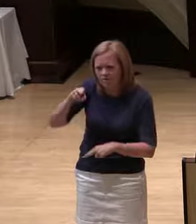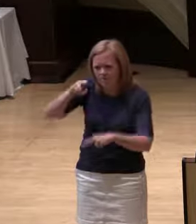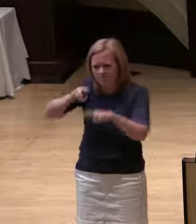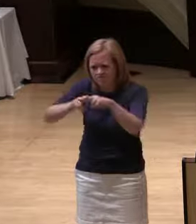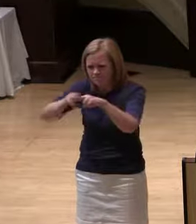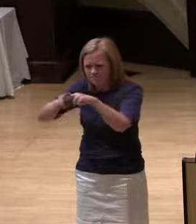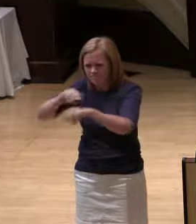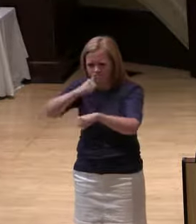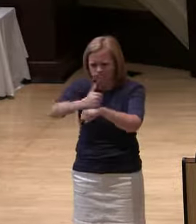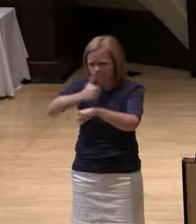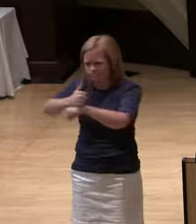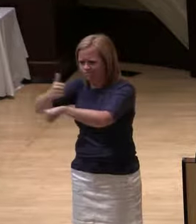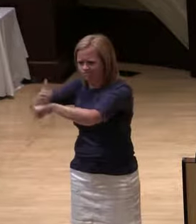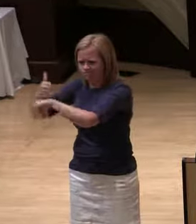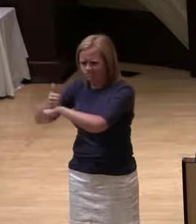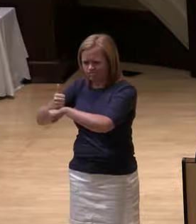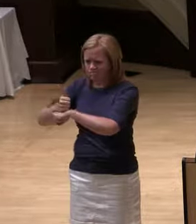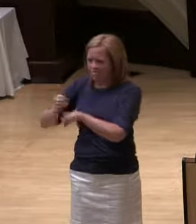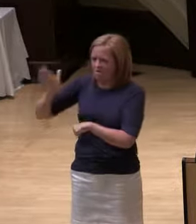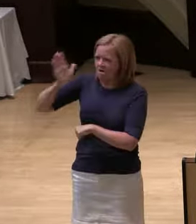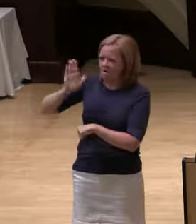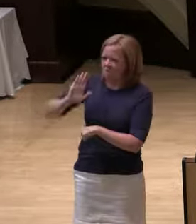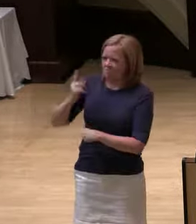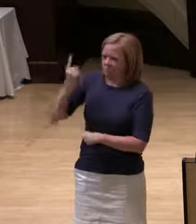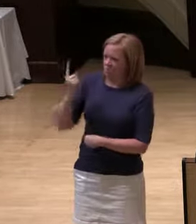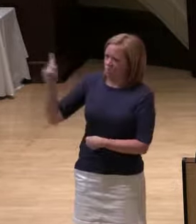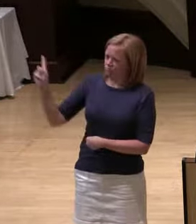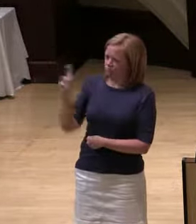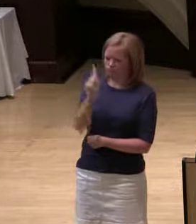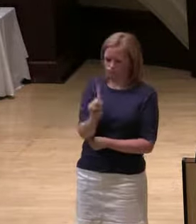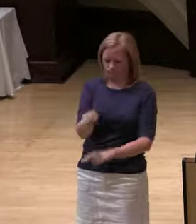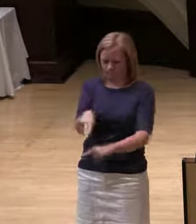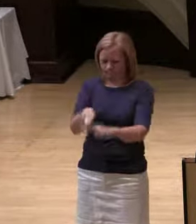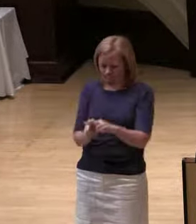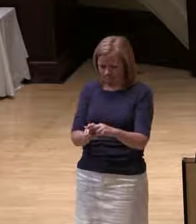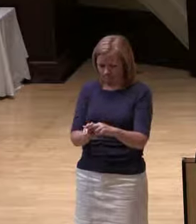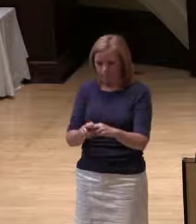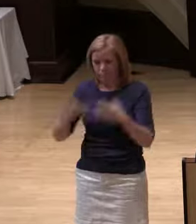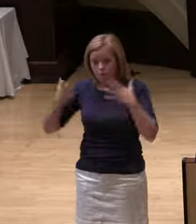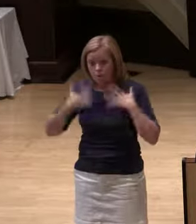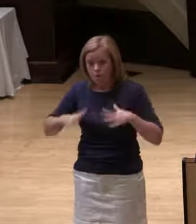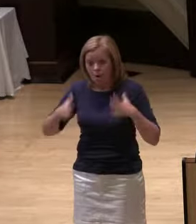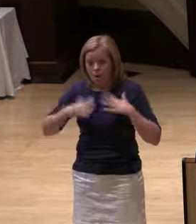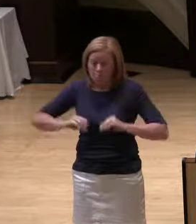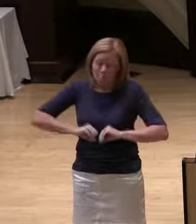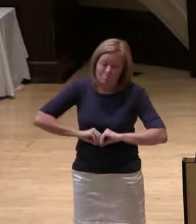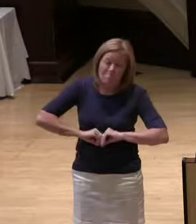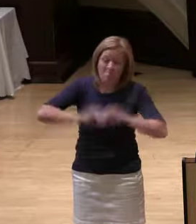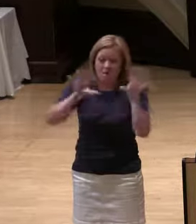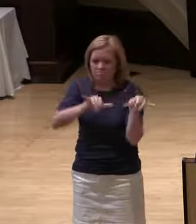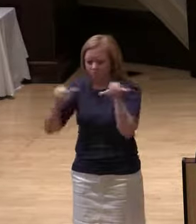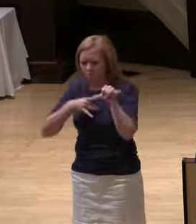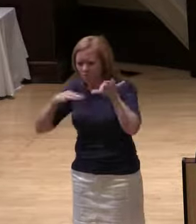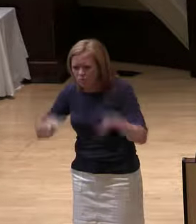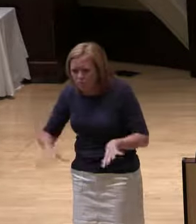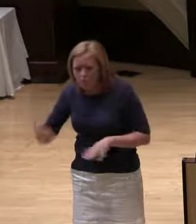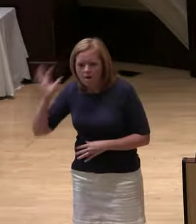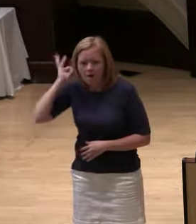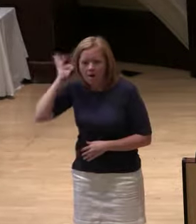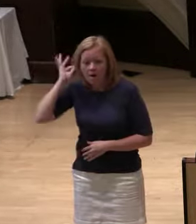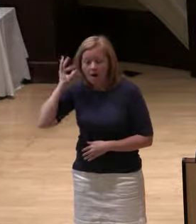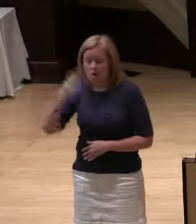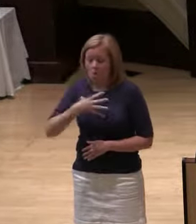up, and the Ancient One took his throne. His clothing was bright as snow, and the hair on his